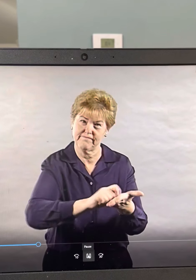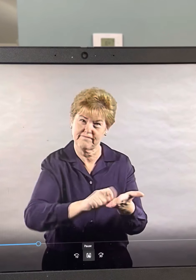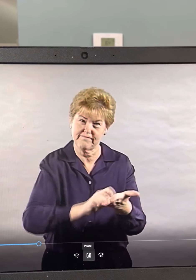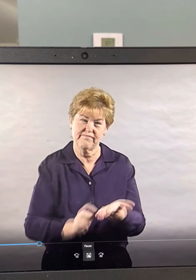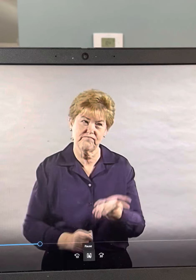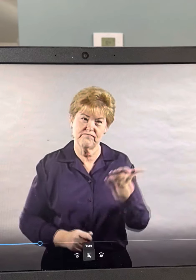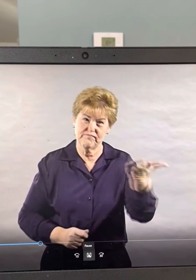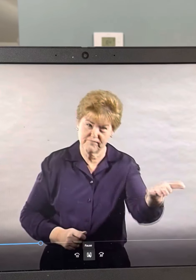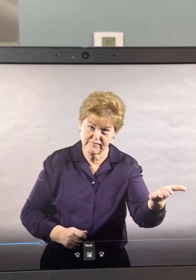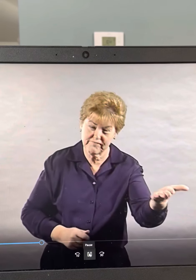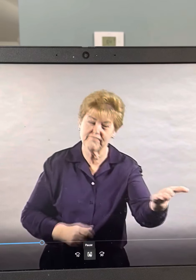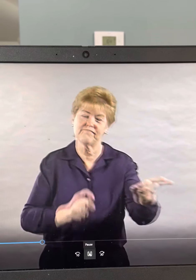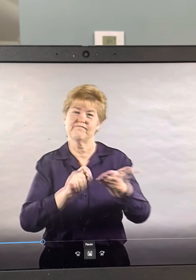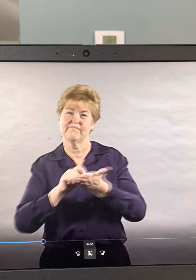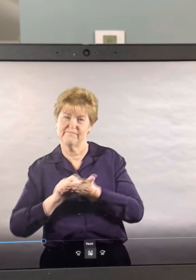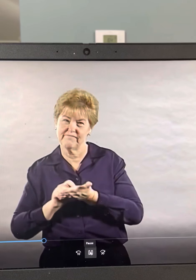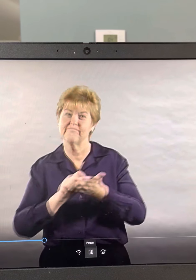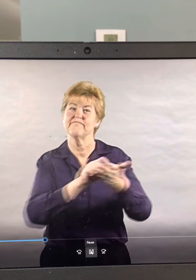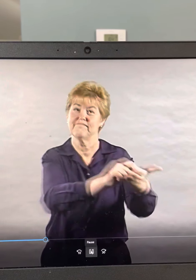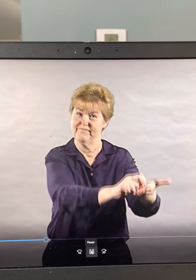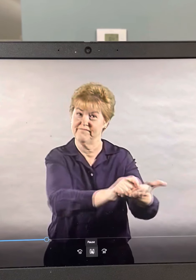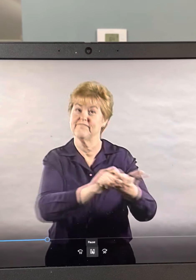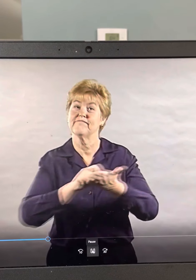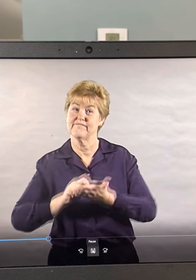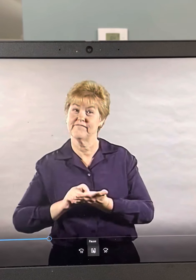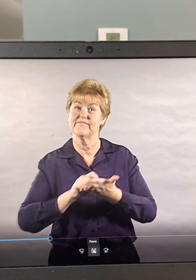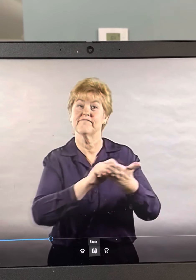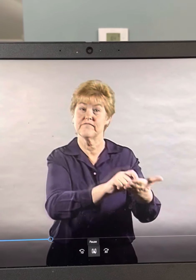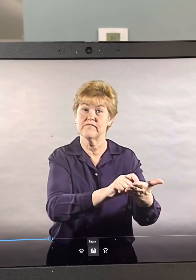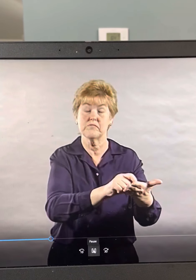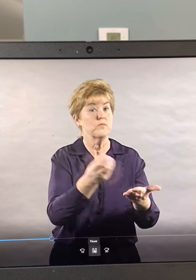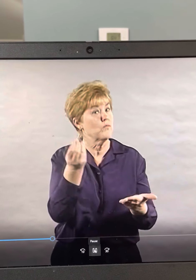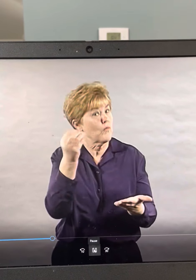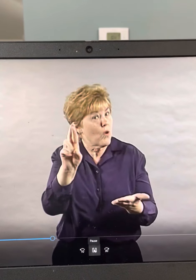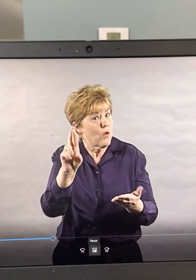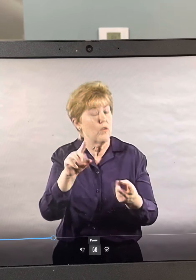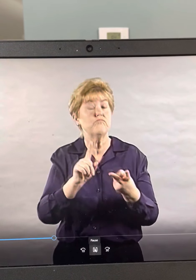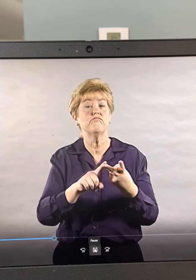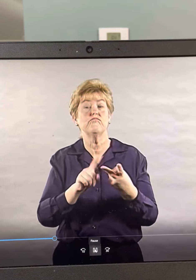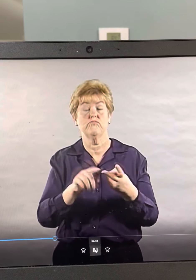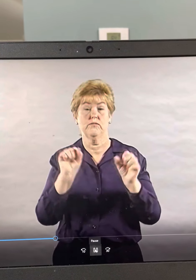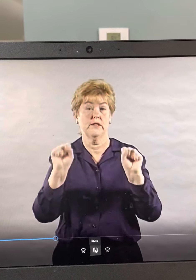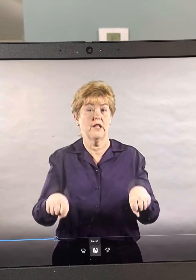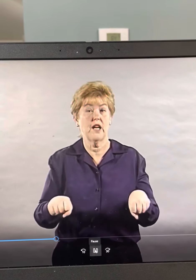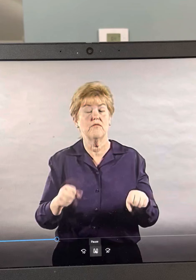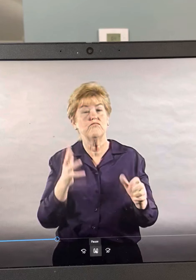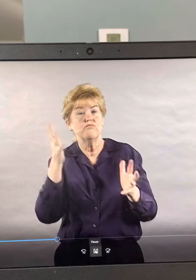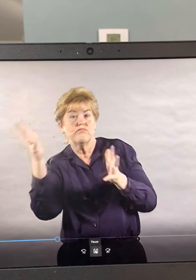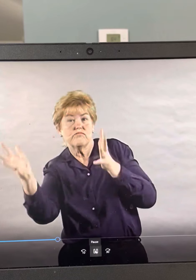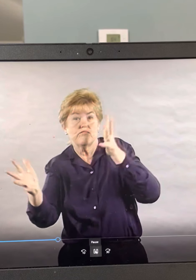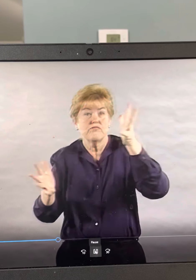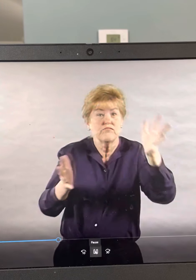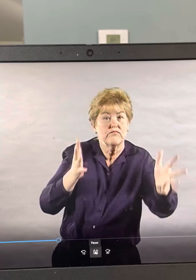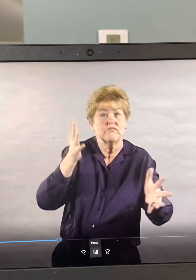If they can't read your lips, you should write your note down and you can pass back and forth to be able to